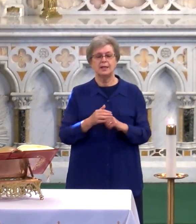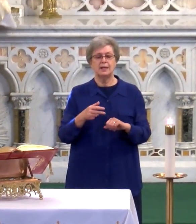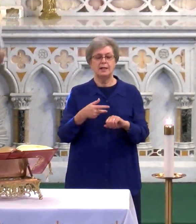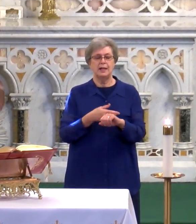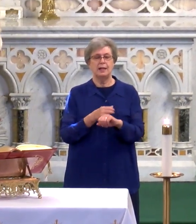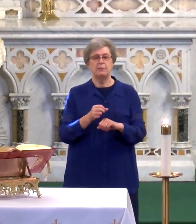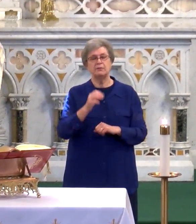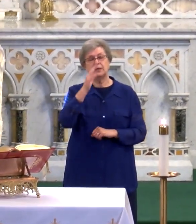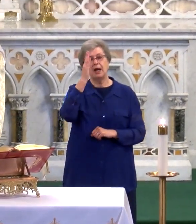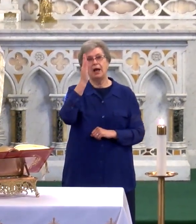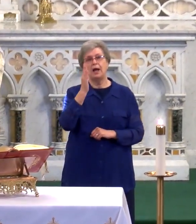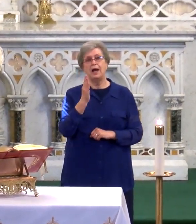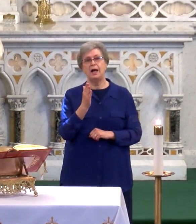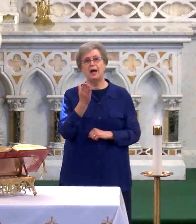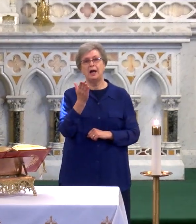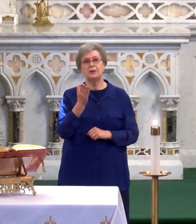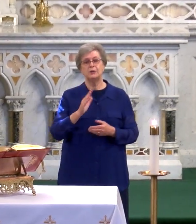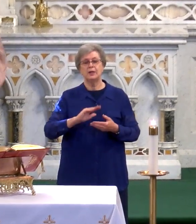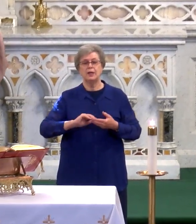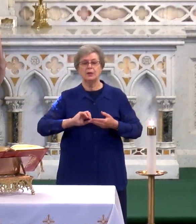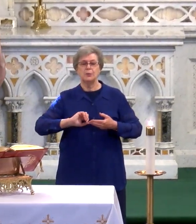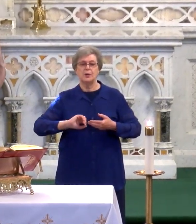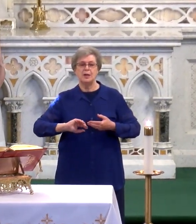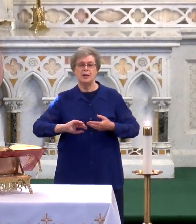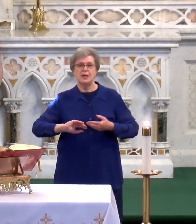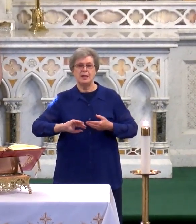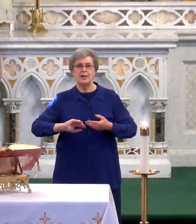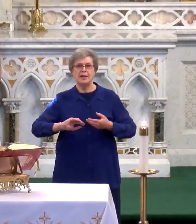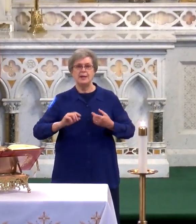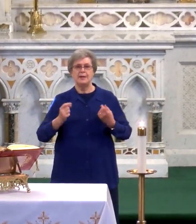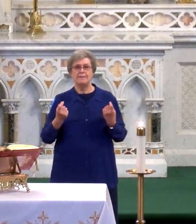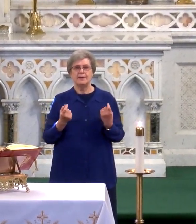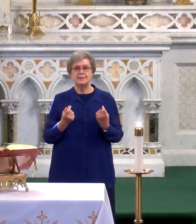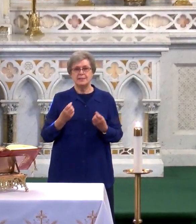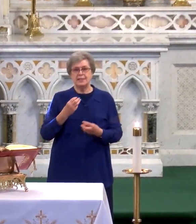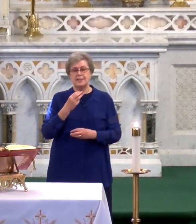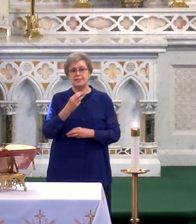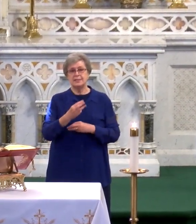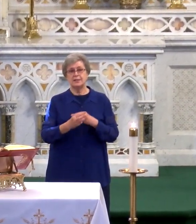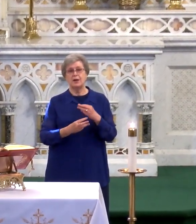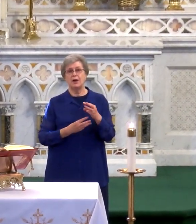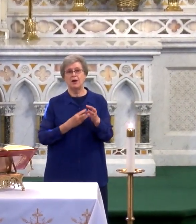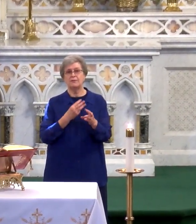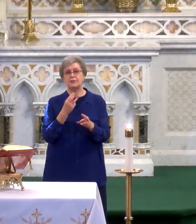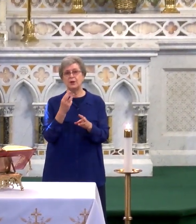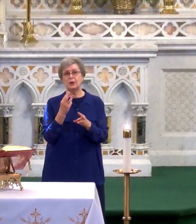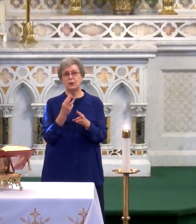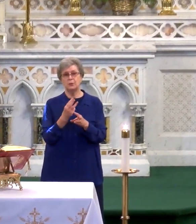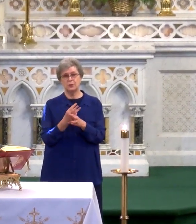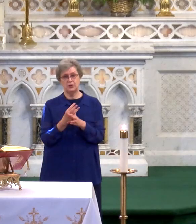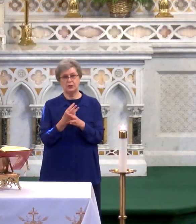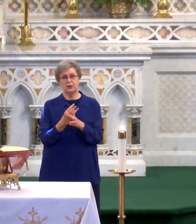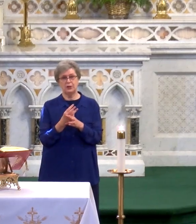nobis. Lamb of God, you take away the sins of